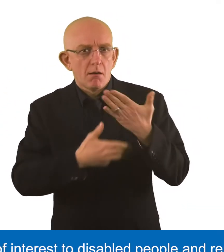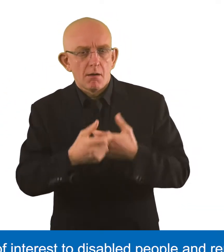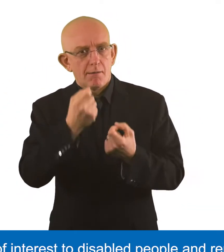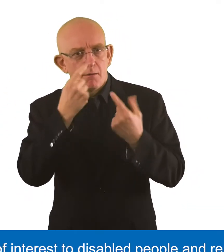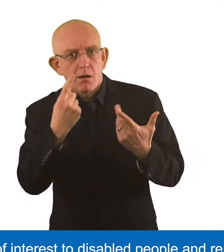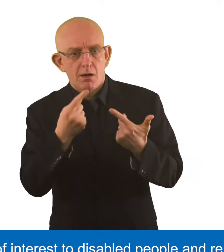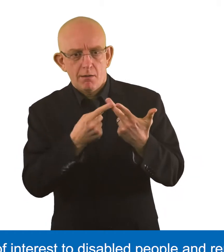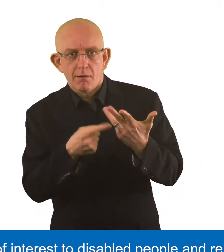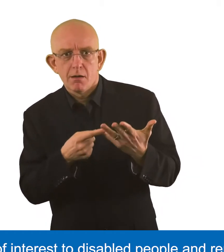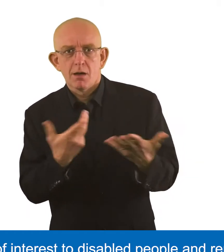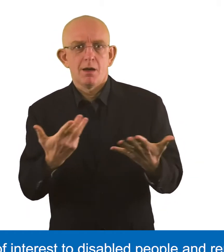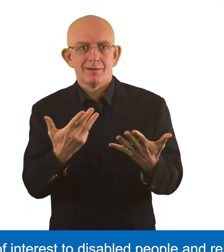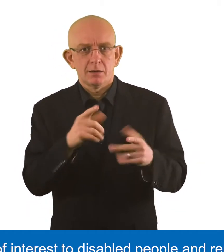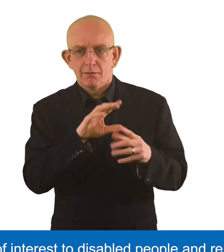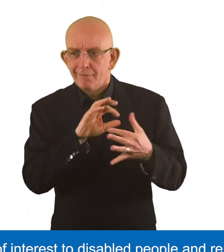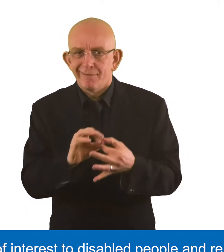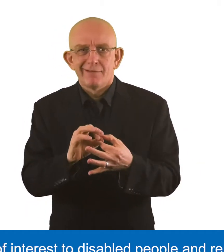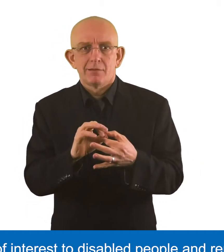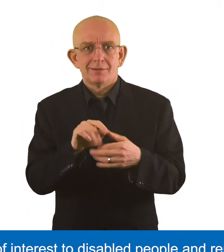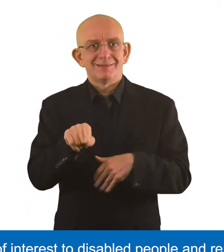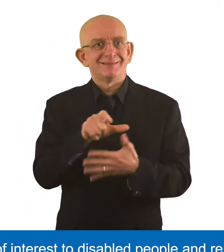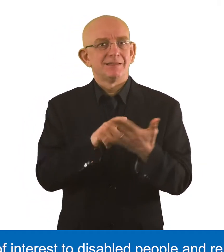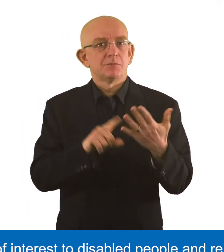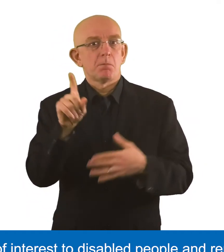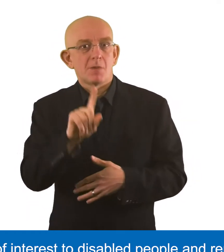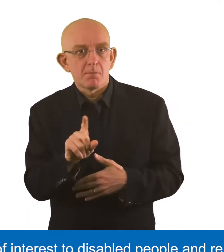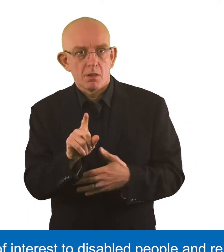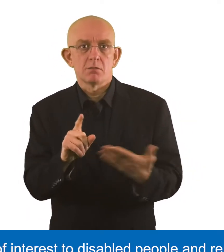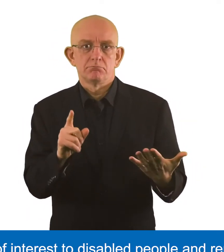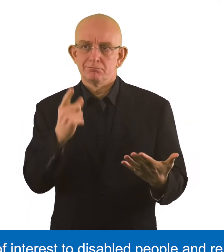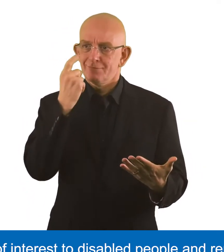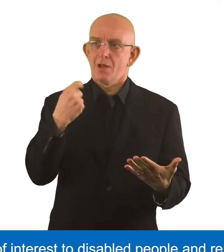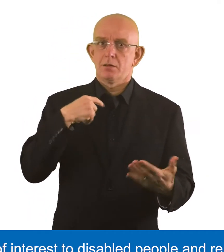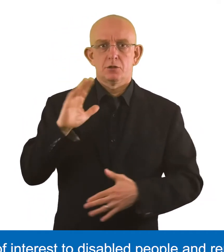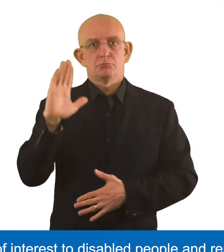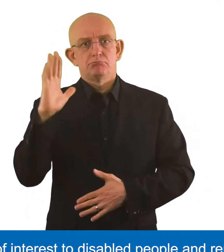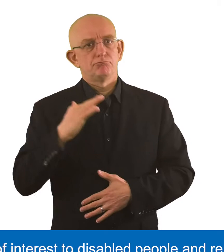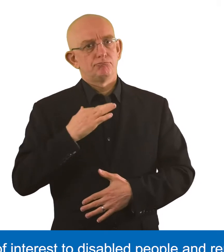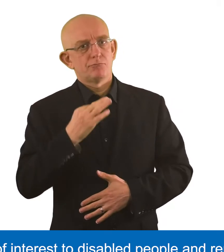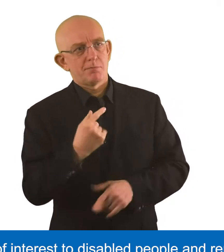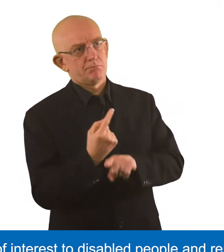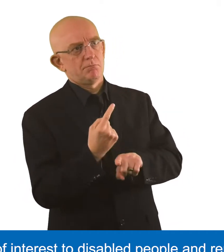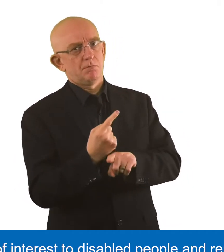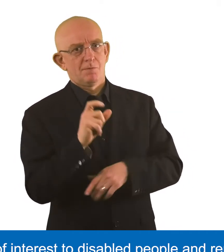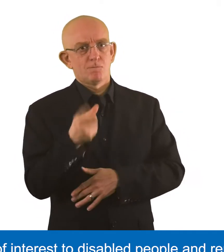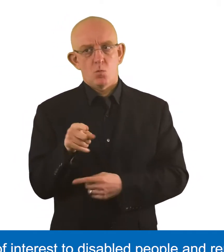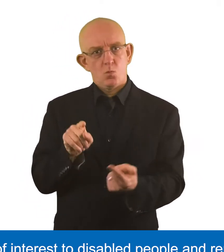to identify issues of interest to disabled people and represent those disabled people at the RSN.